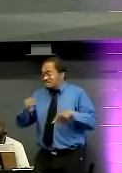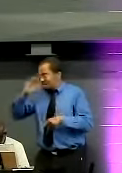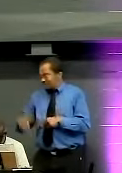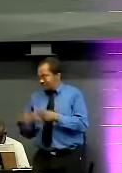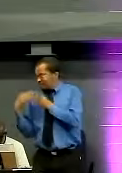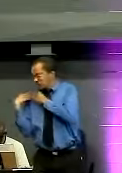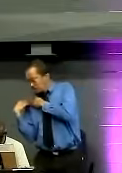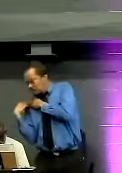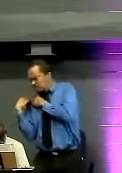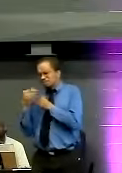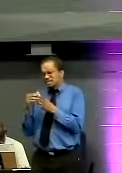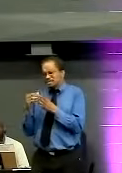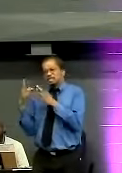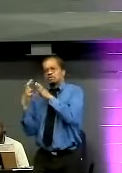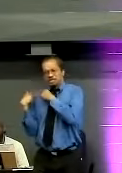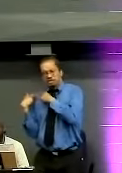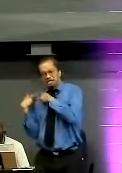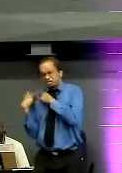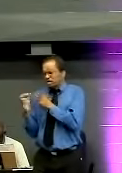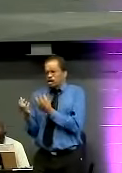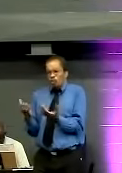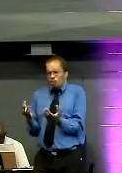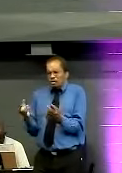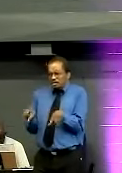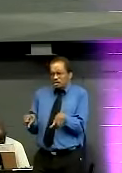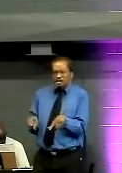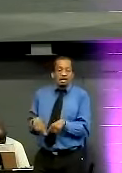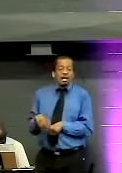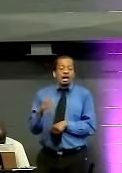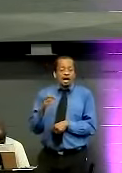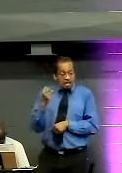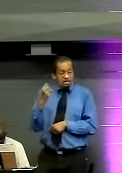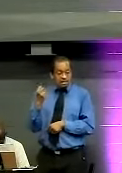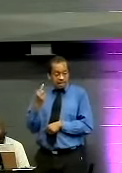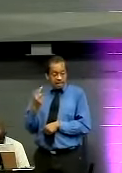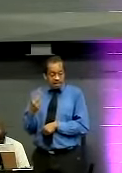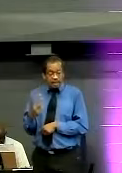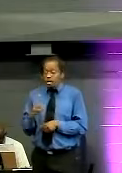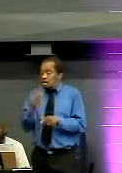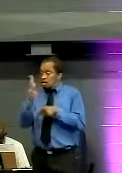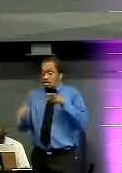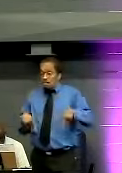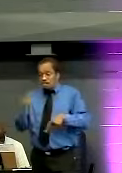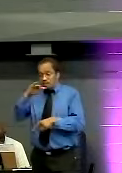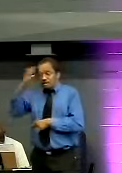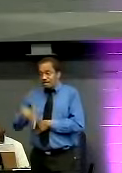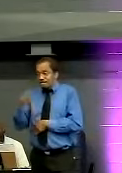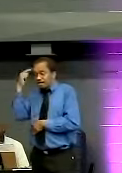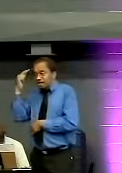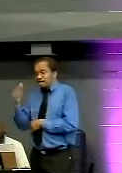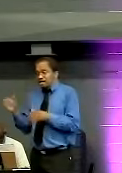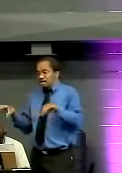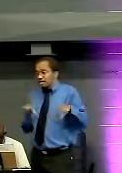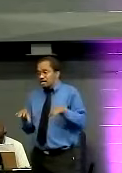Feet ain't gonna own it, right? Nicole, get used to it. There are people who never think they did you any